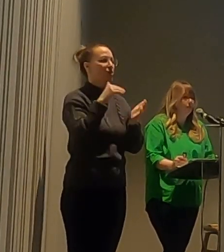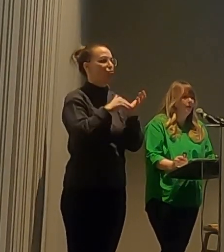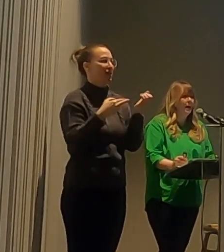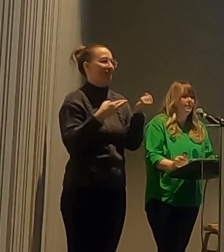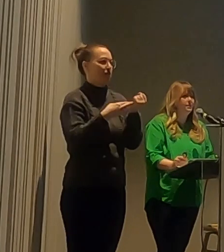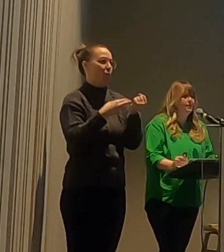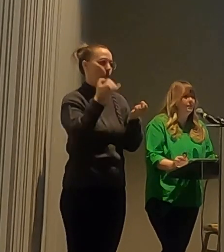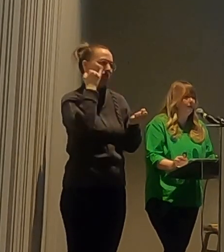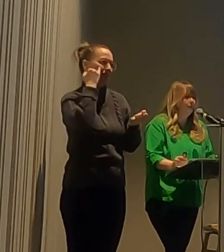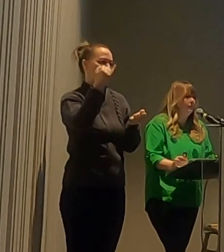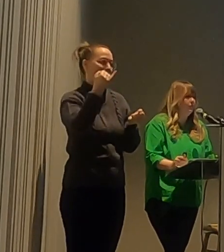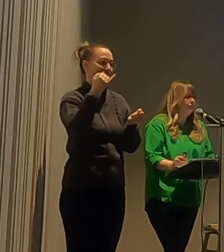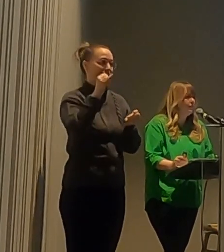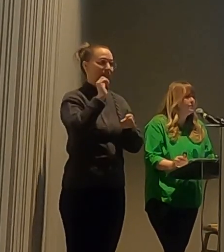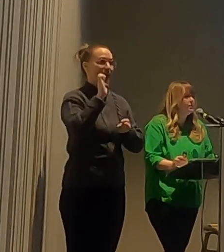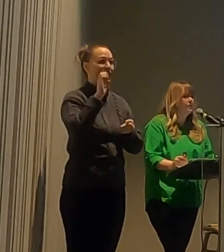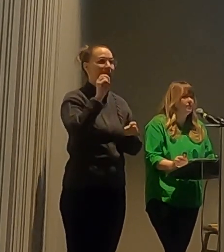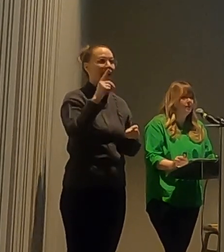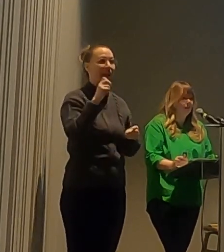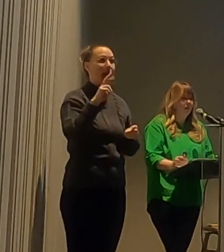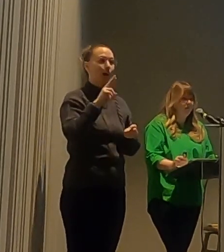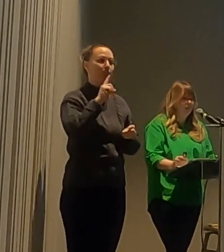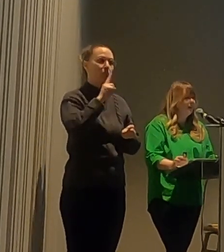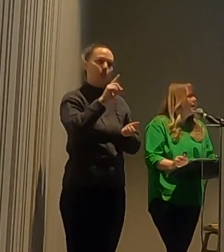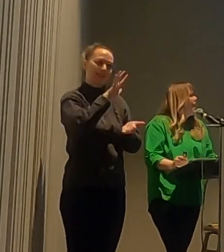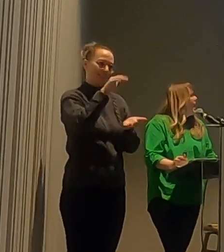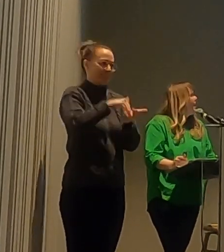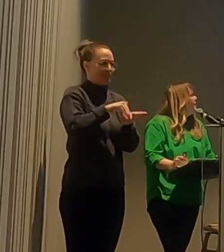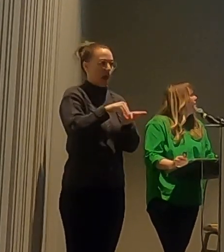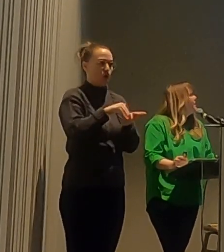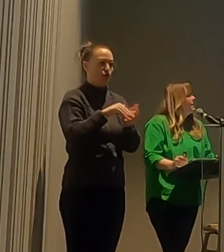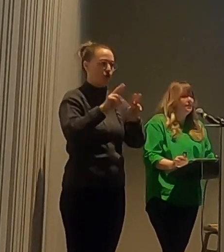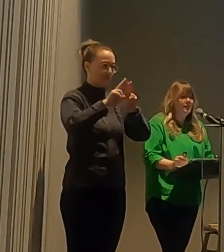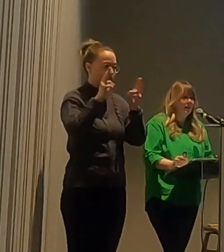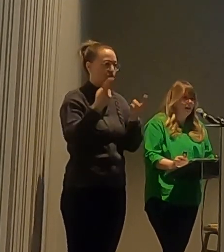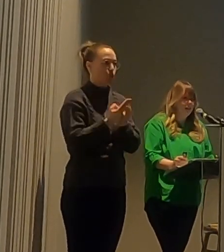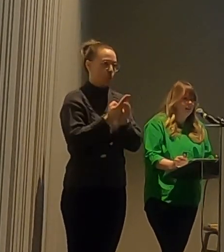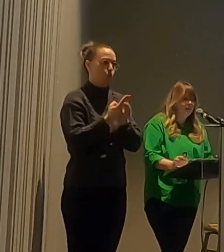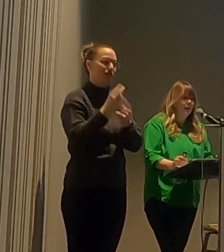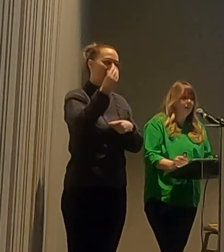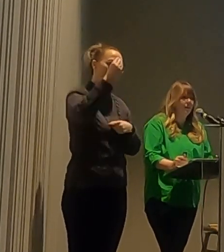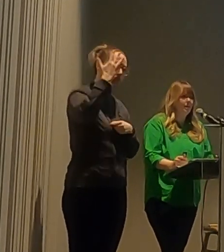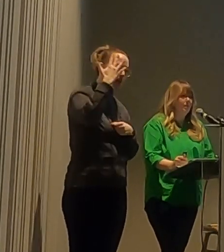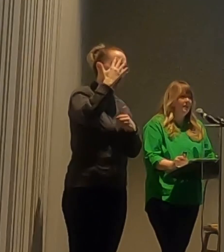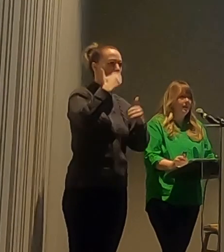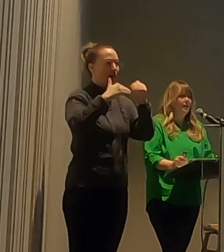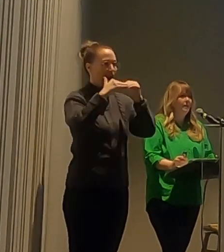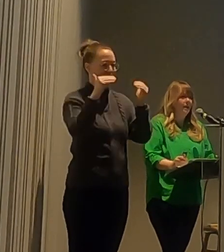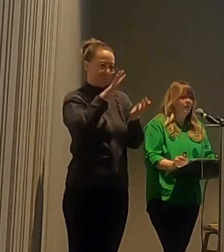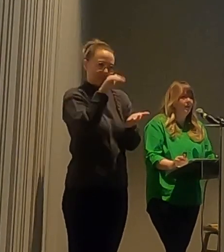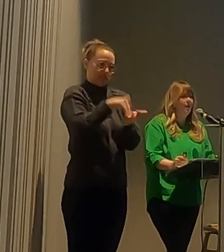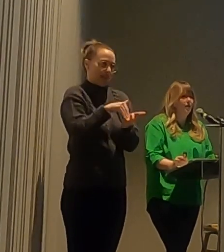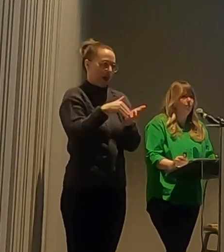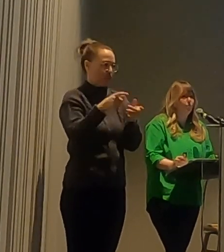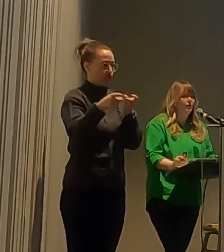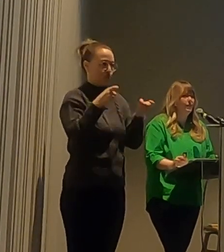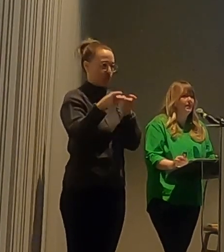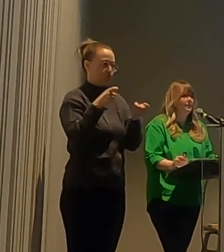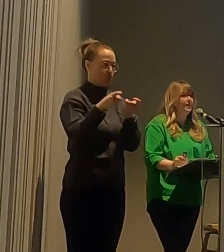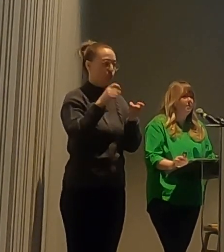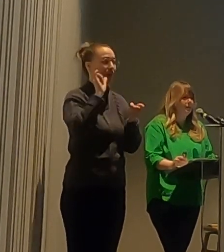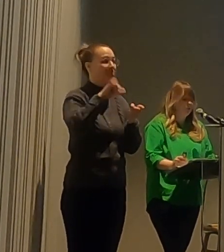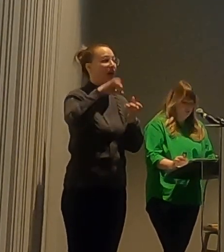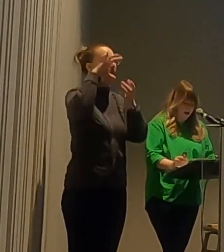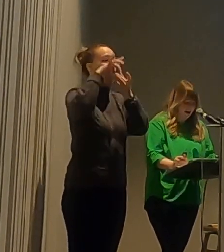the emperor as the center of the universe and the son of heaven. And this dynastic cycle and mandate of heaven